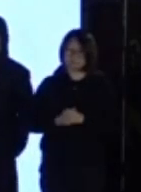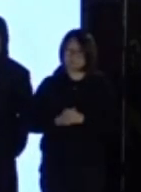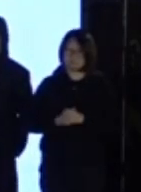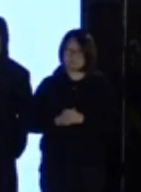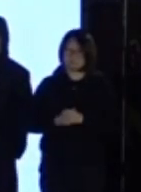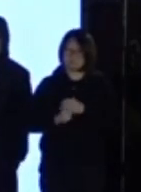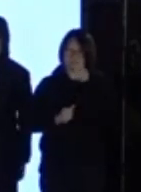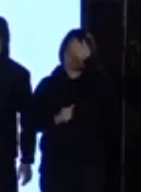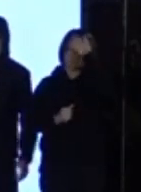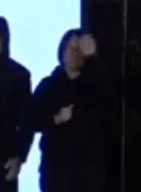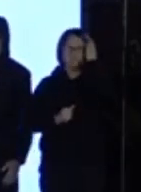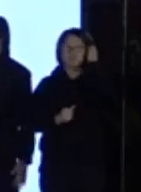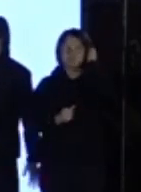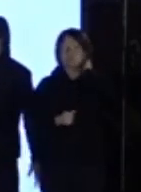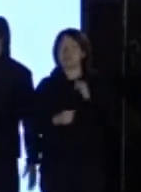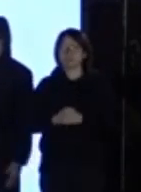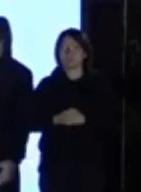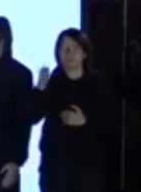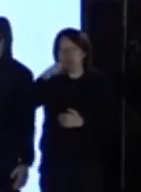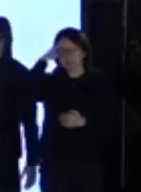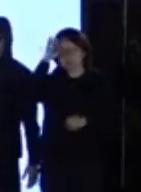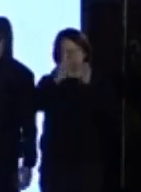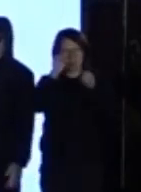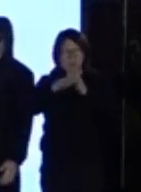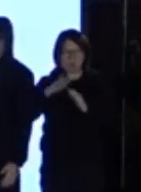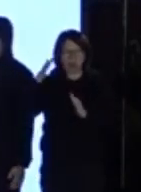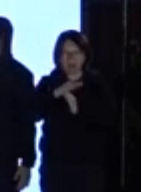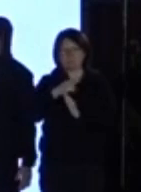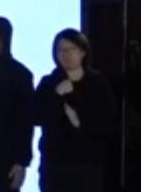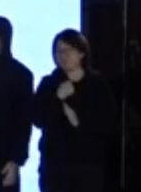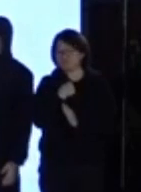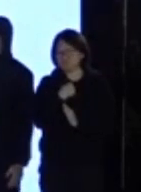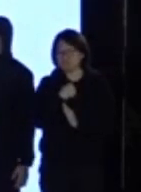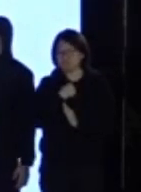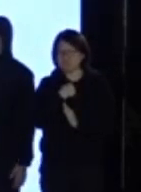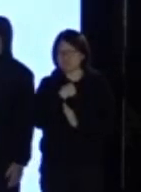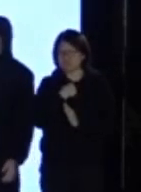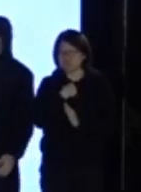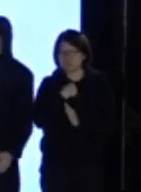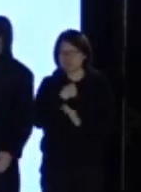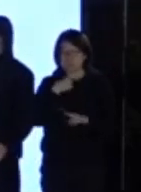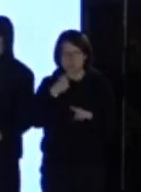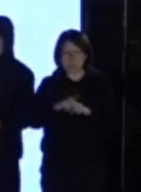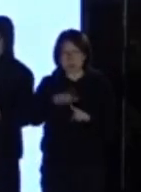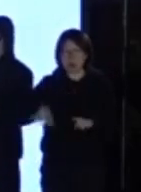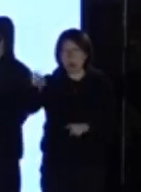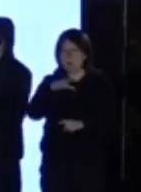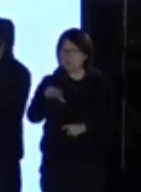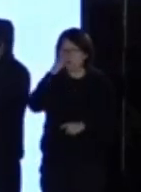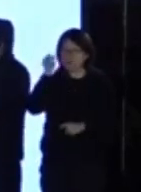this deepen your sins to the people, it will also further ignite our determination to prevail. Thank you very much.